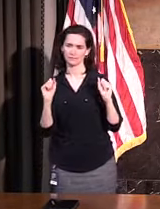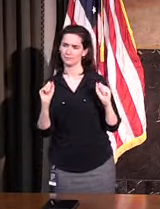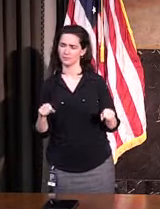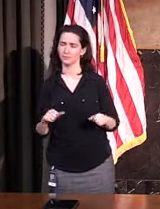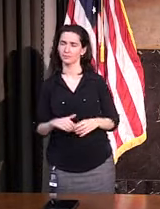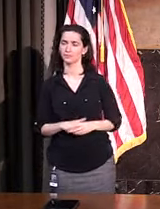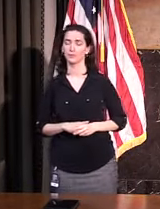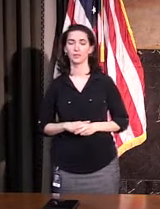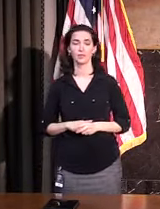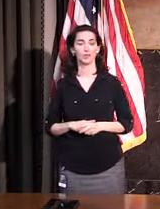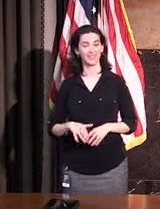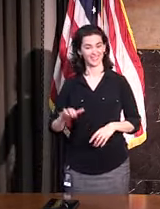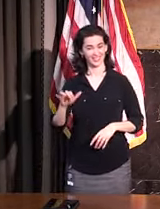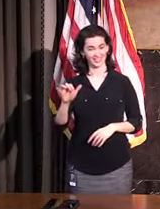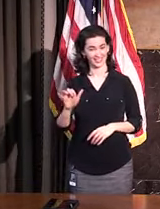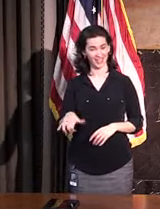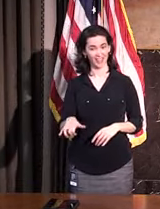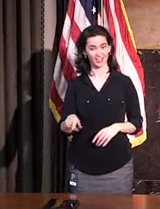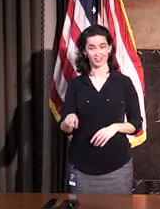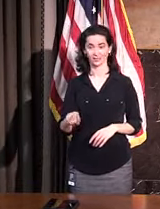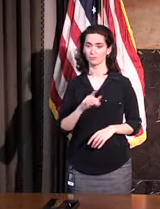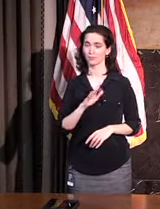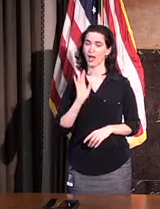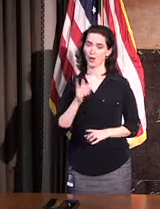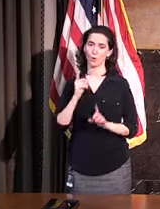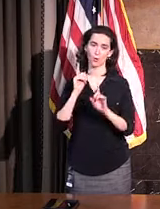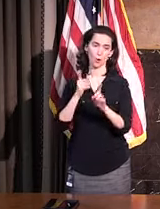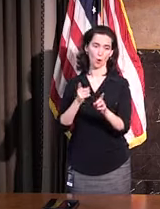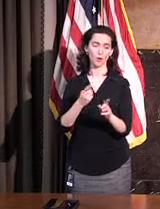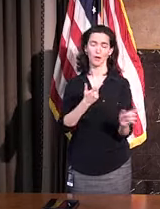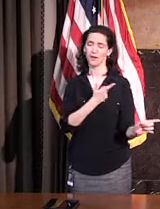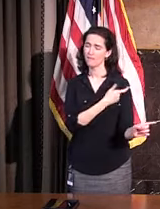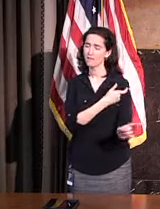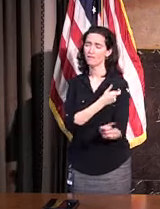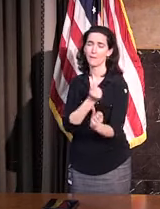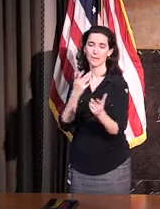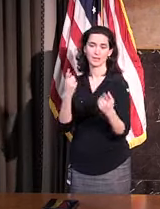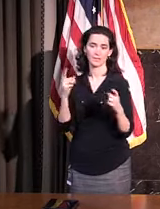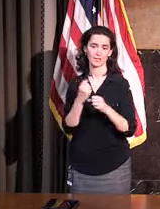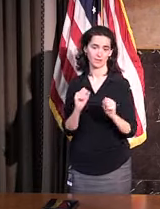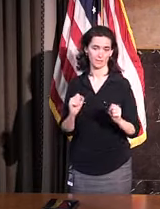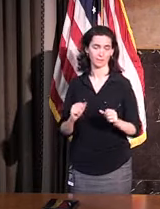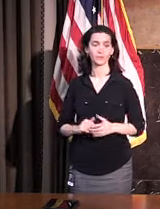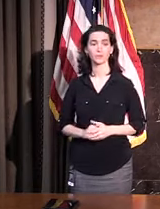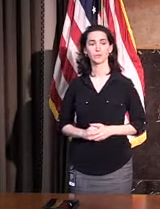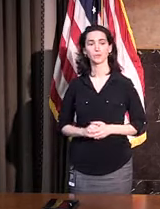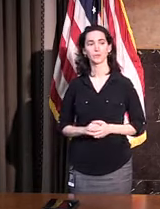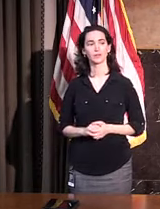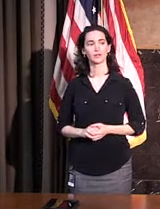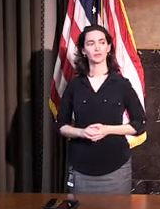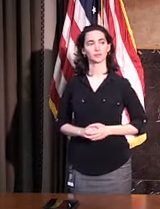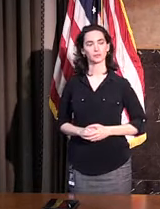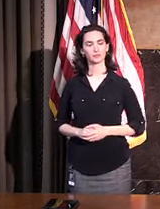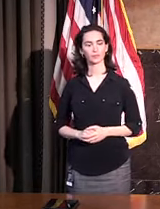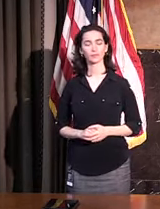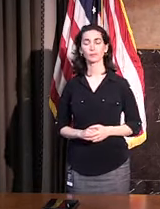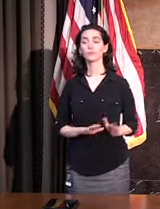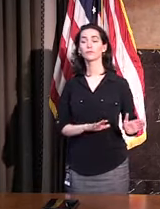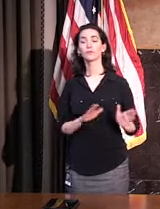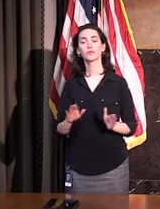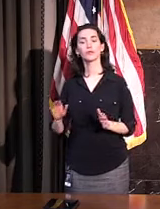equitably, which is and remains to be the goal. I do want to mention what some updated numbers on